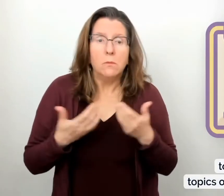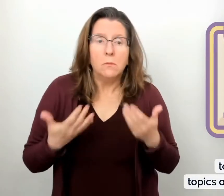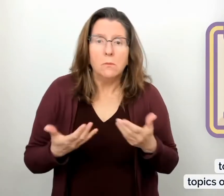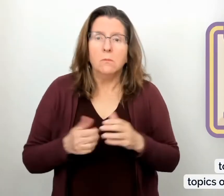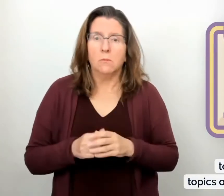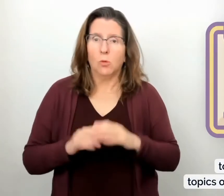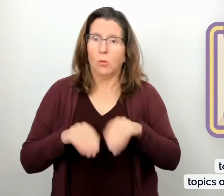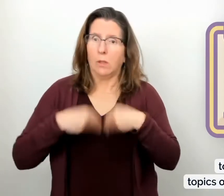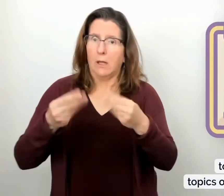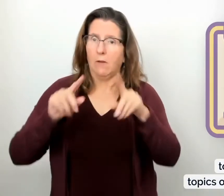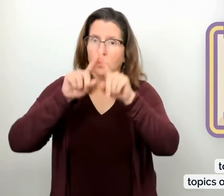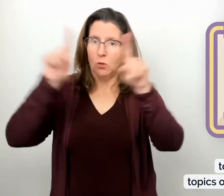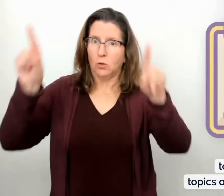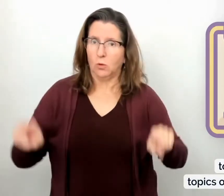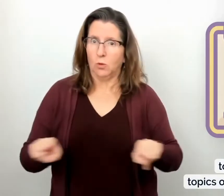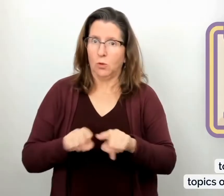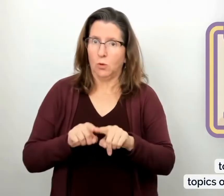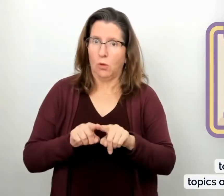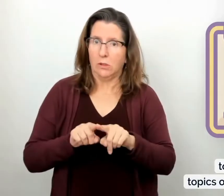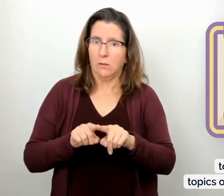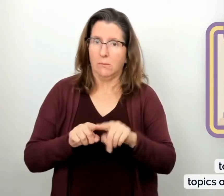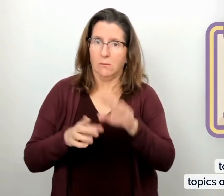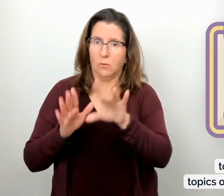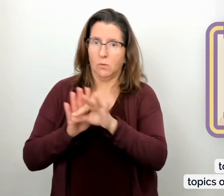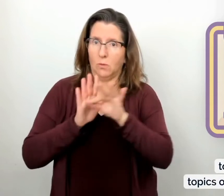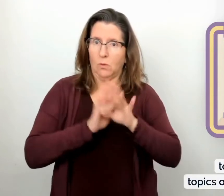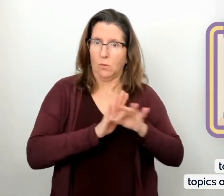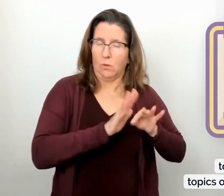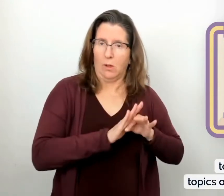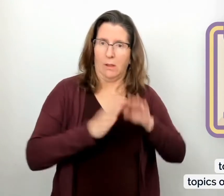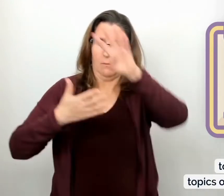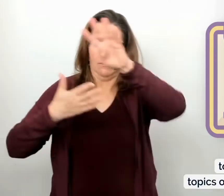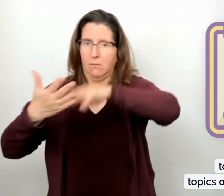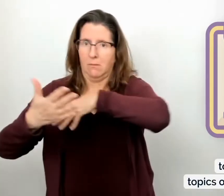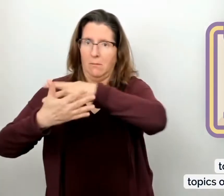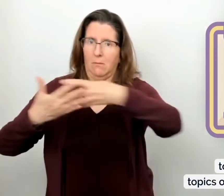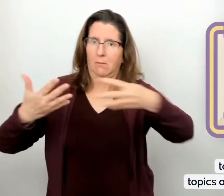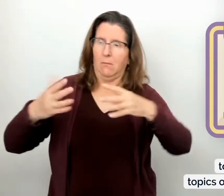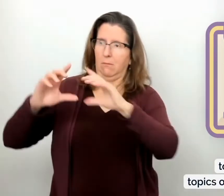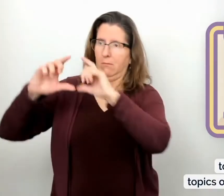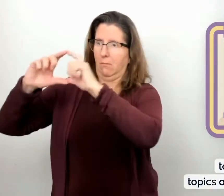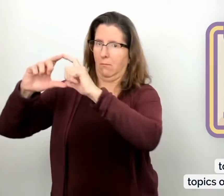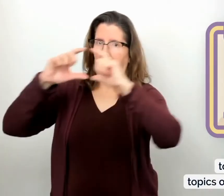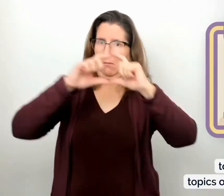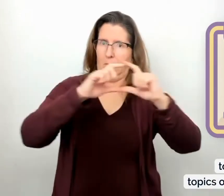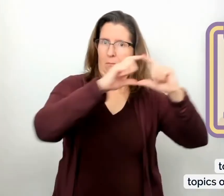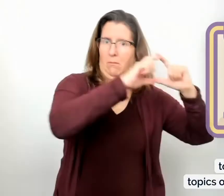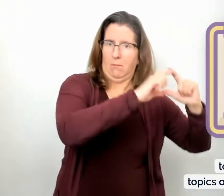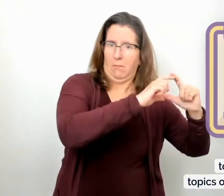allow students to choose assignments that interest them, or provide them with a choice from a list. I would make a